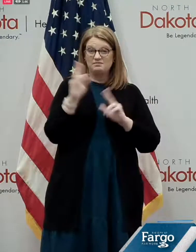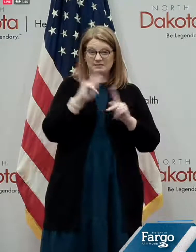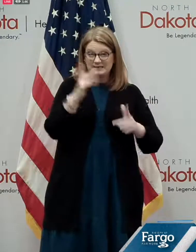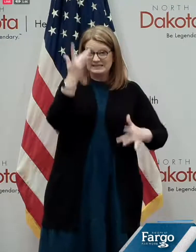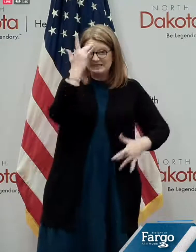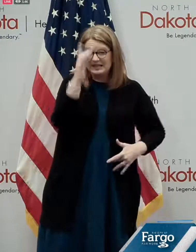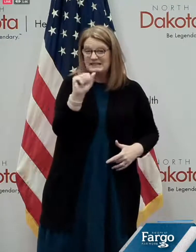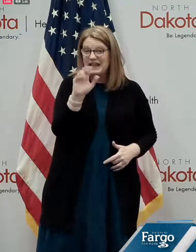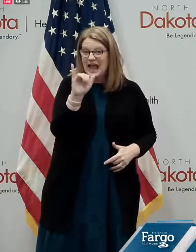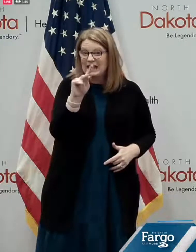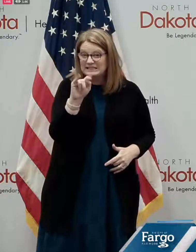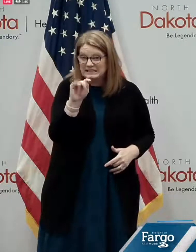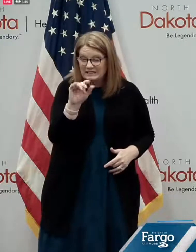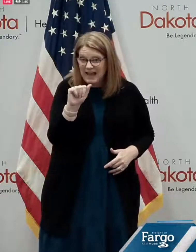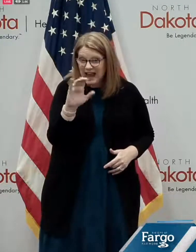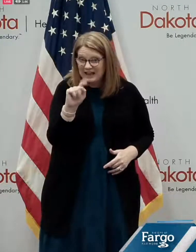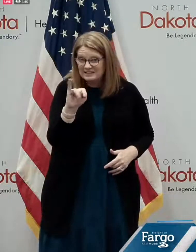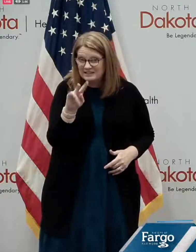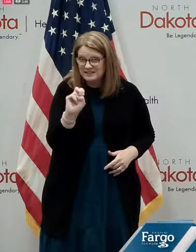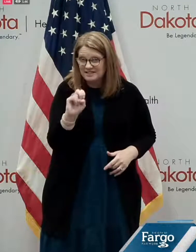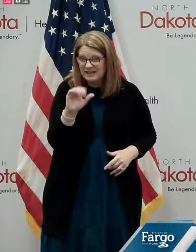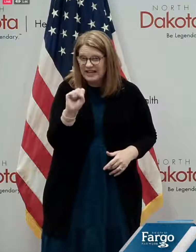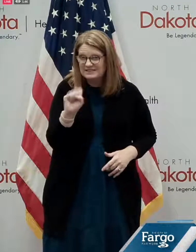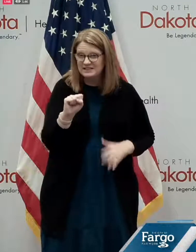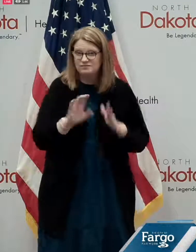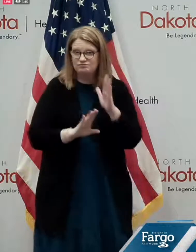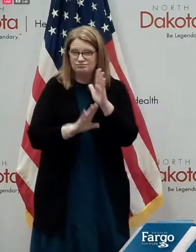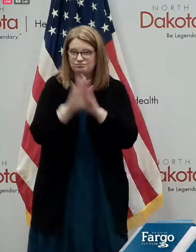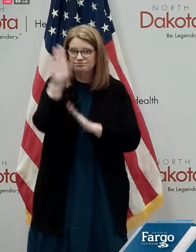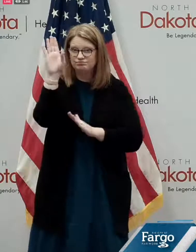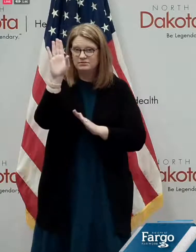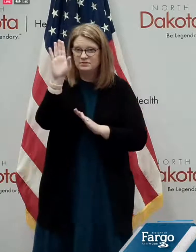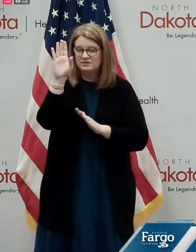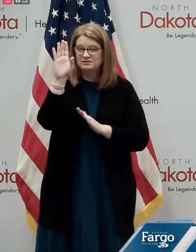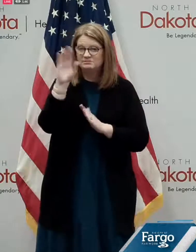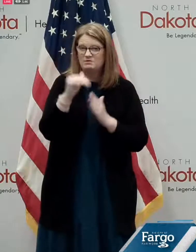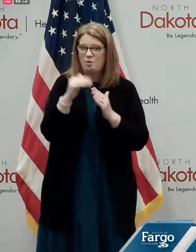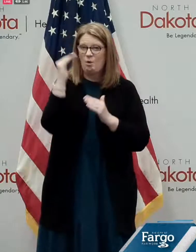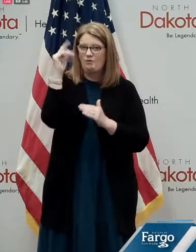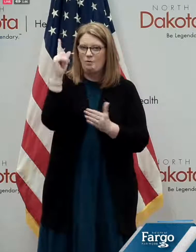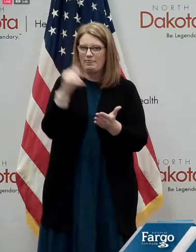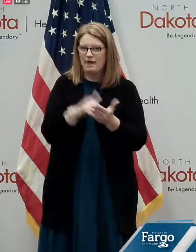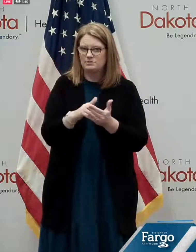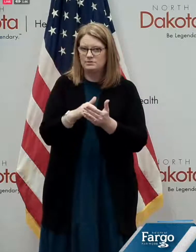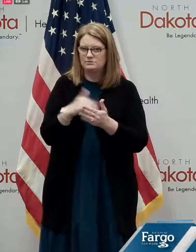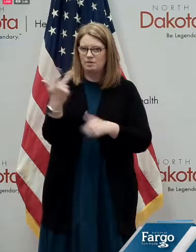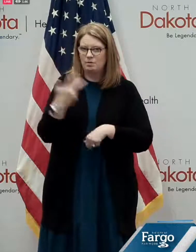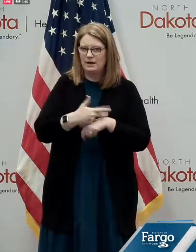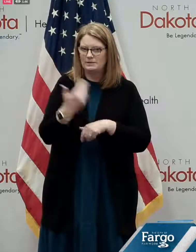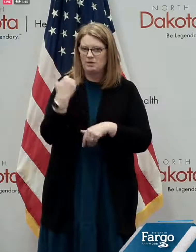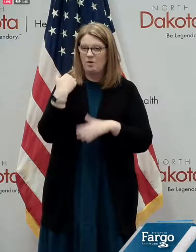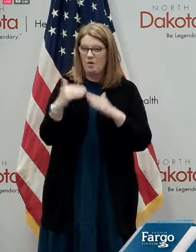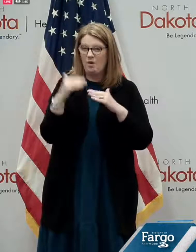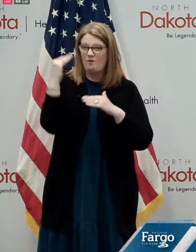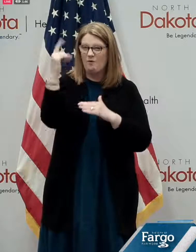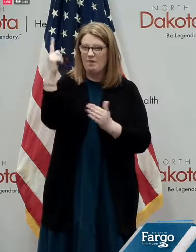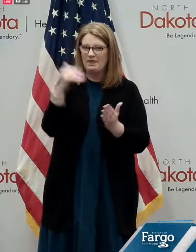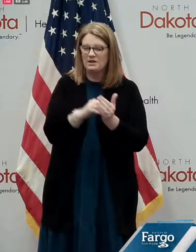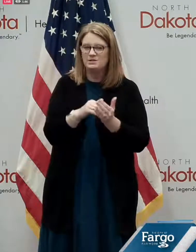Dakota. We crossed the 1,000 active cases 3 days ago, and active cases